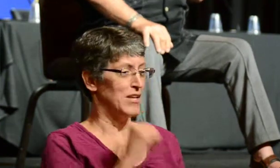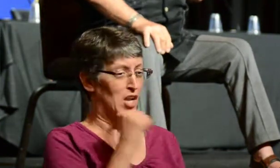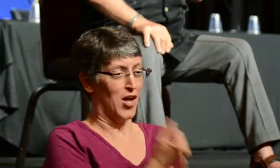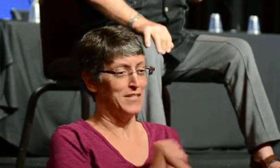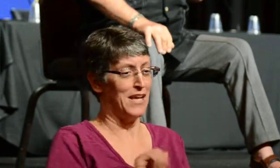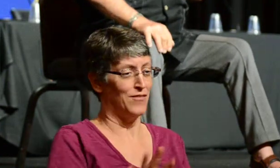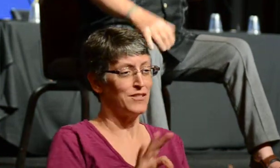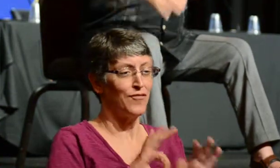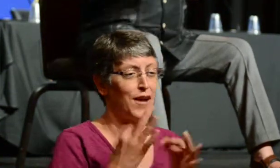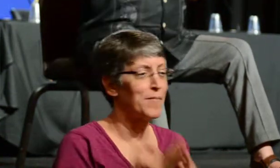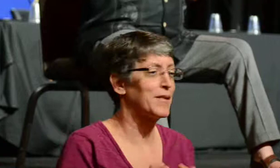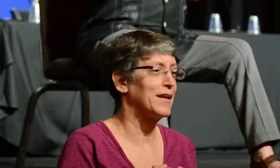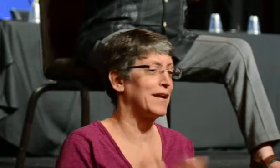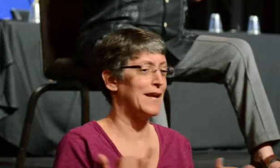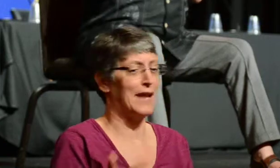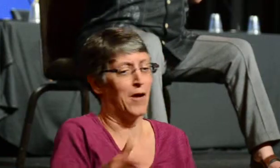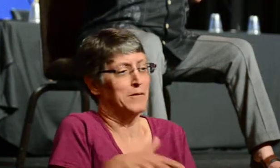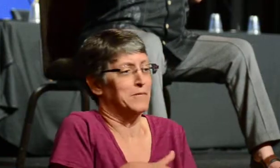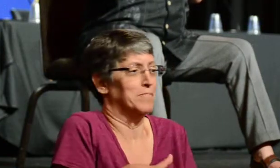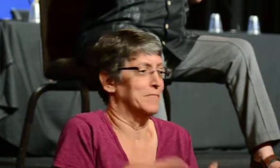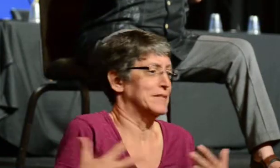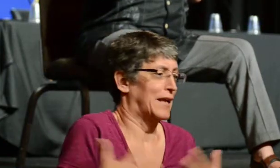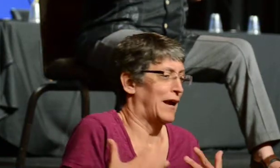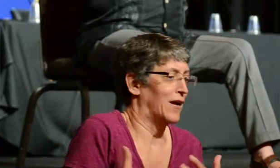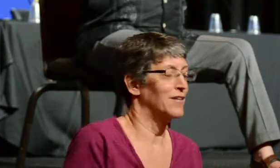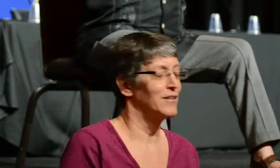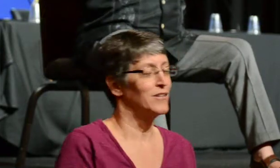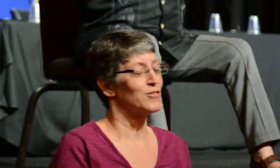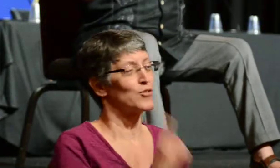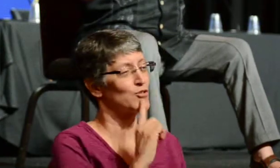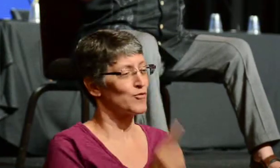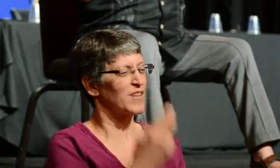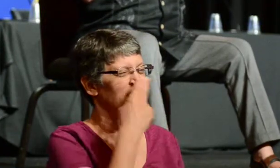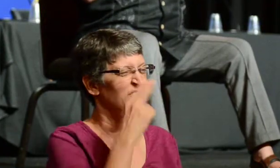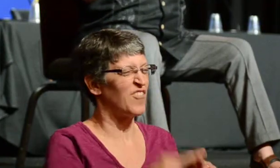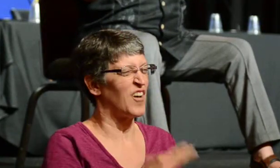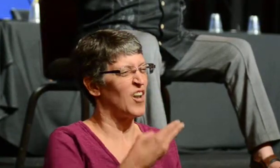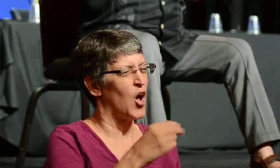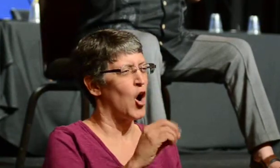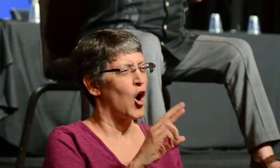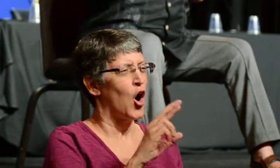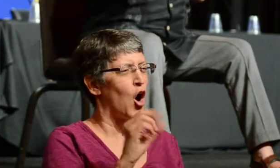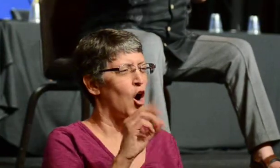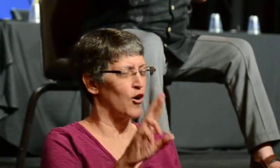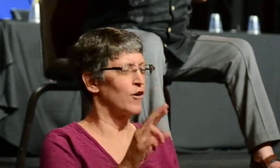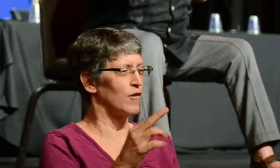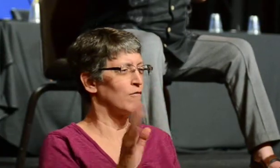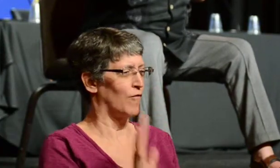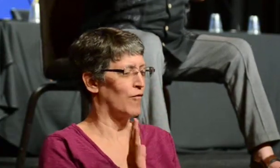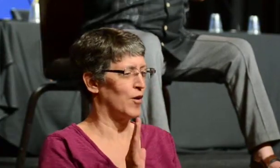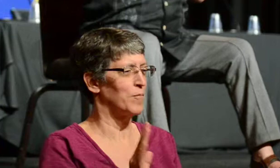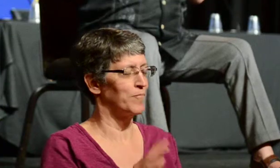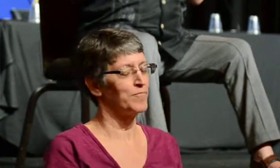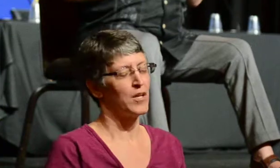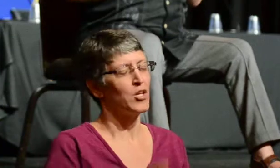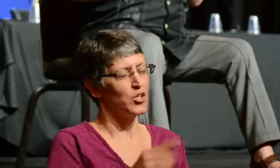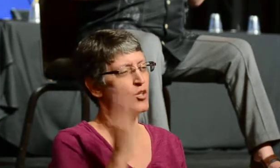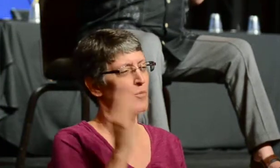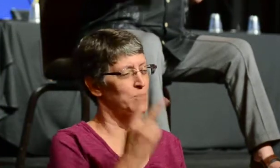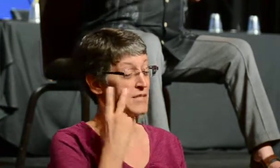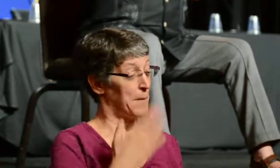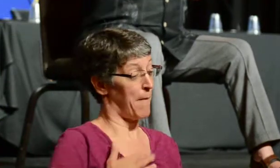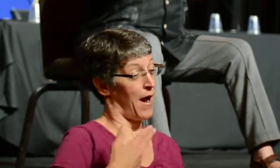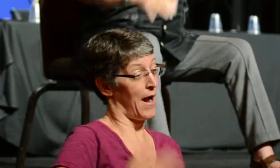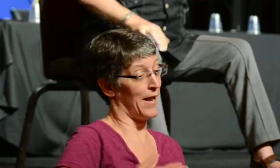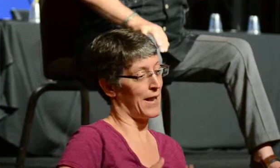that he shows. So it's a fun horror film that Jared Cohn is going to direct. Maury Hurley's name is on it. My name